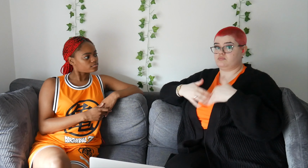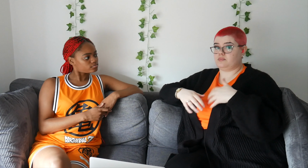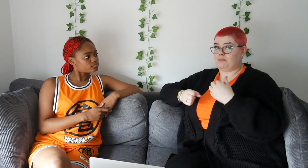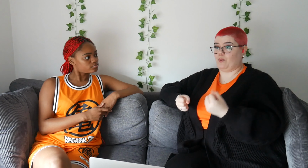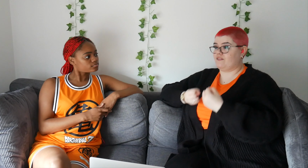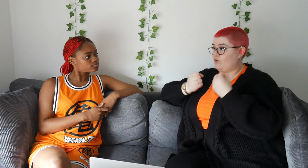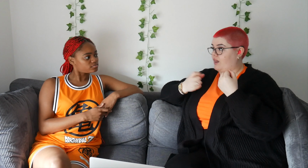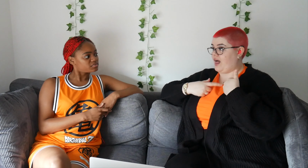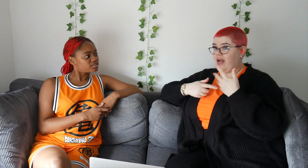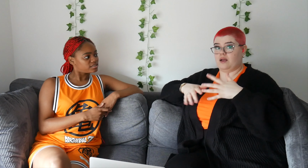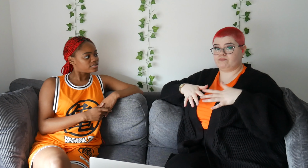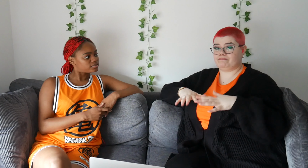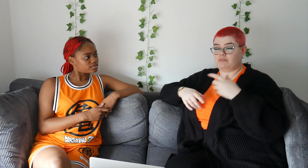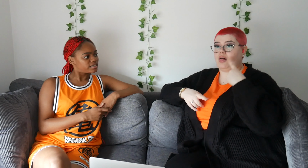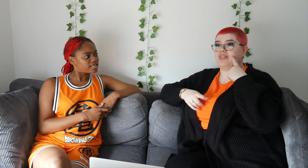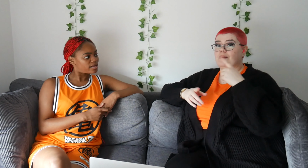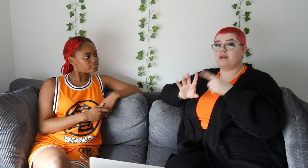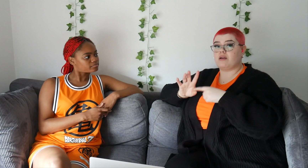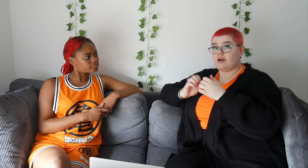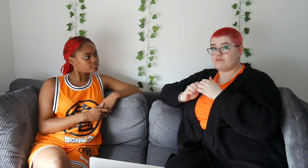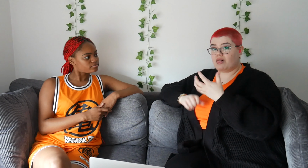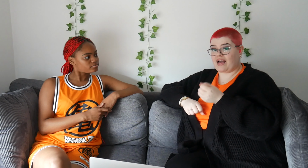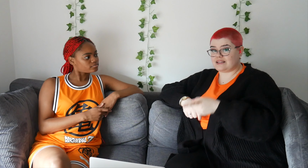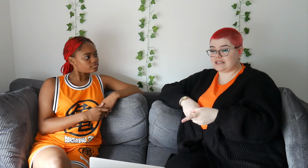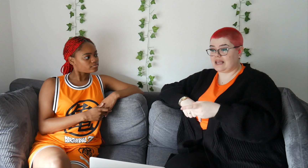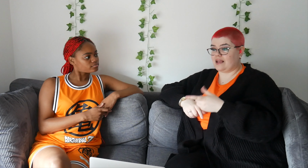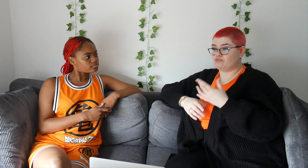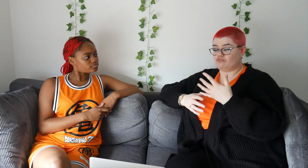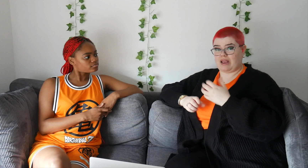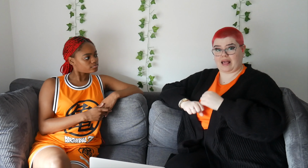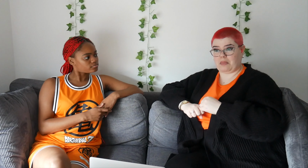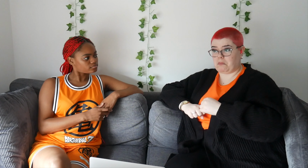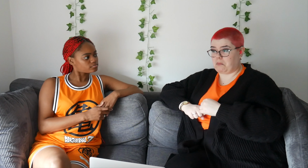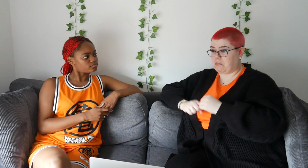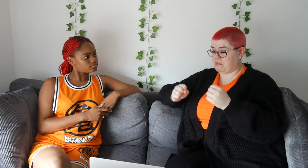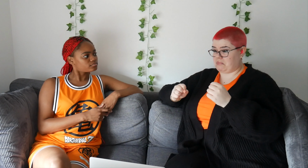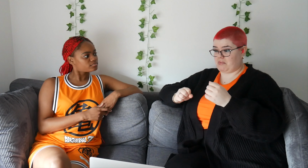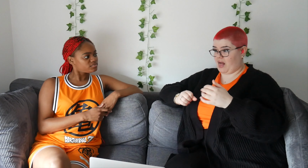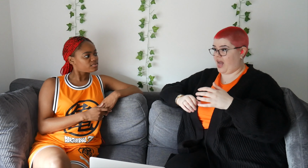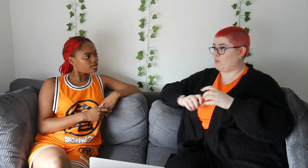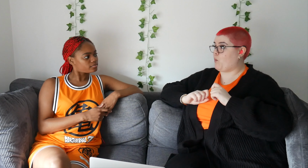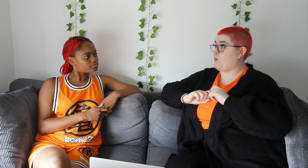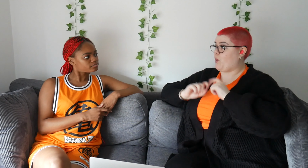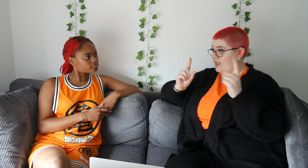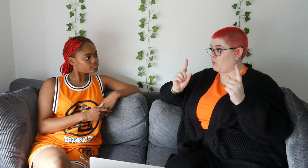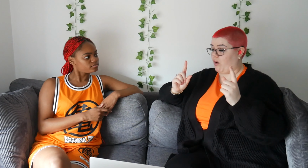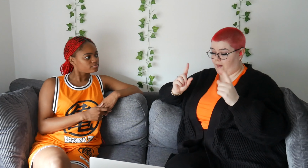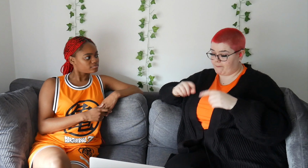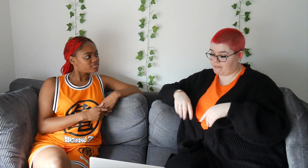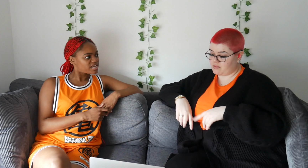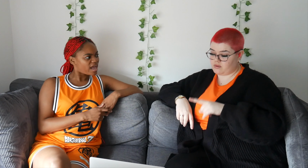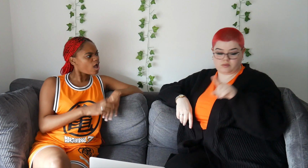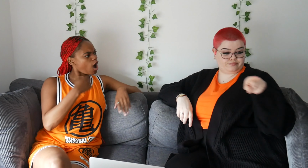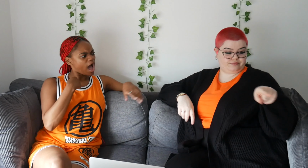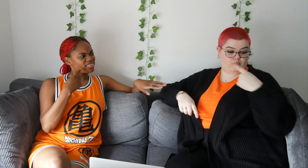this. I've heard that it's really powerful. I think my younger brother has it. It's really strong, like it wakes you up. Other one